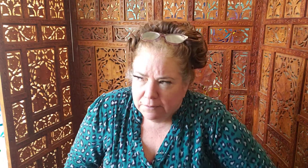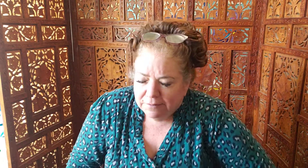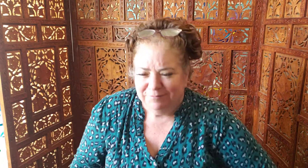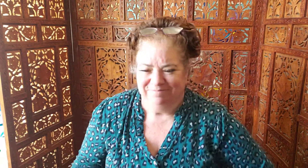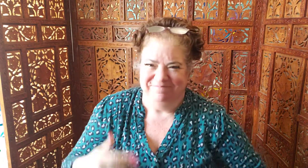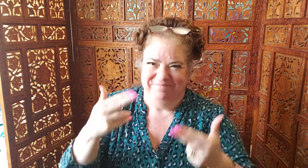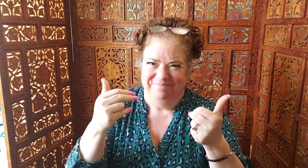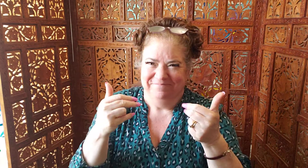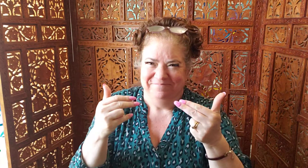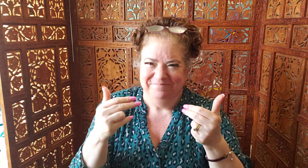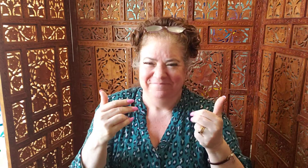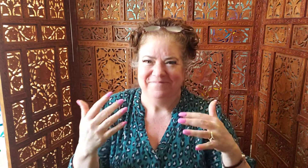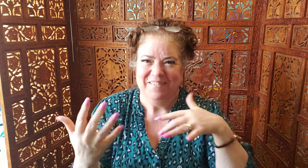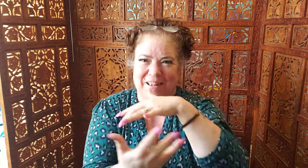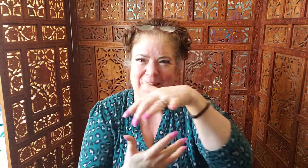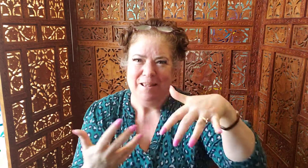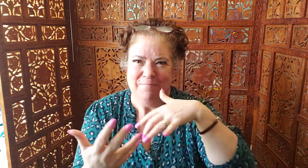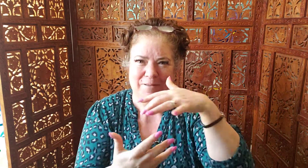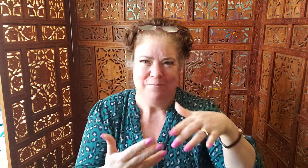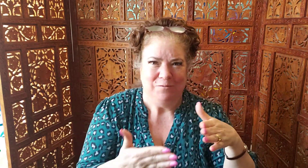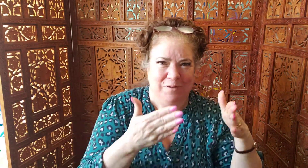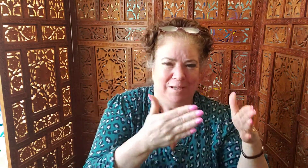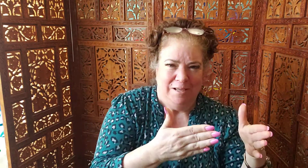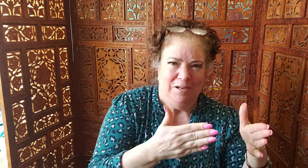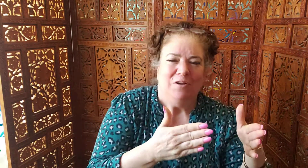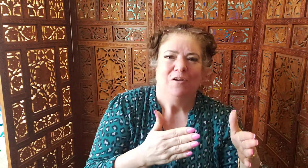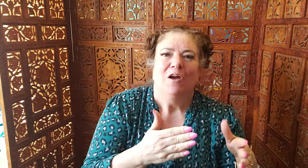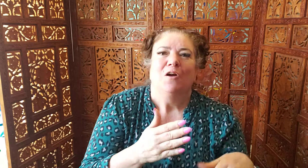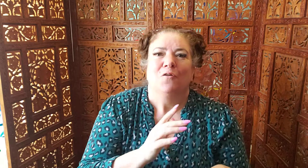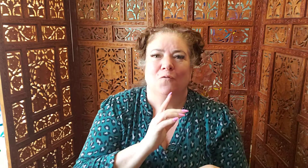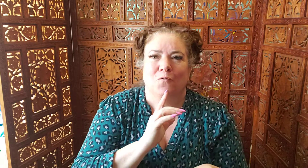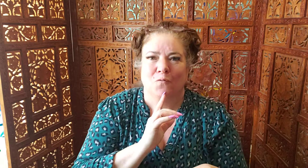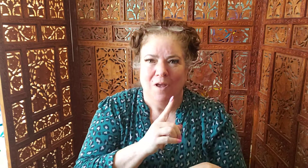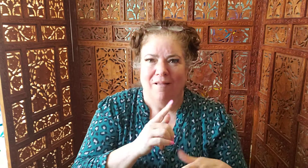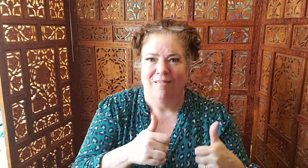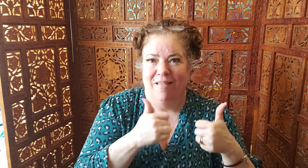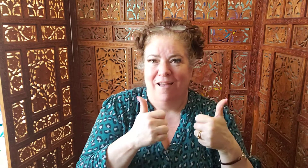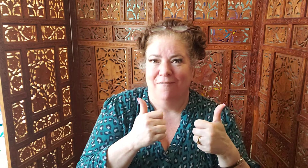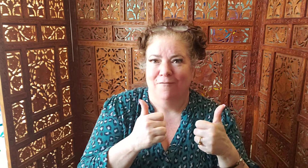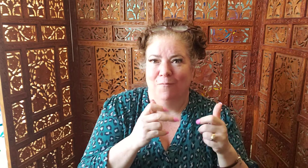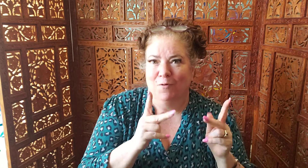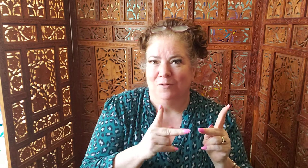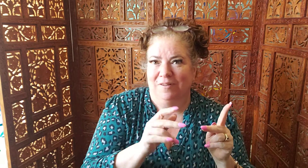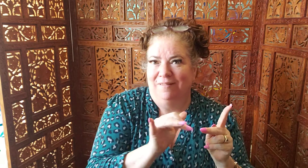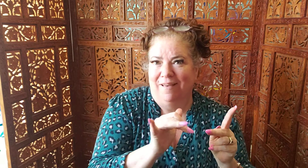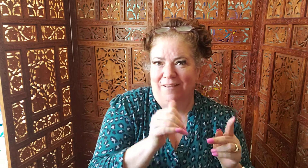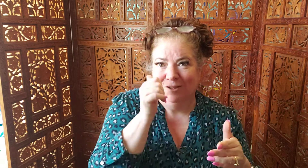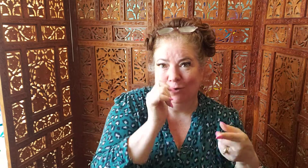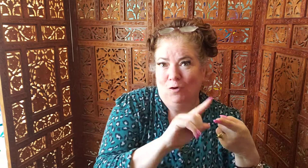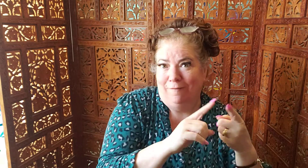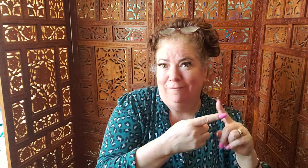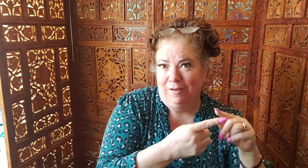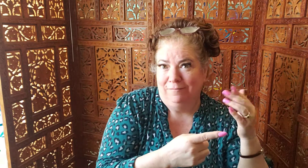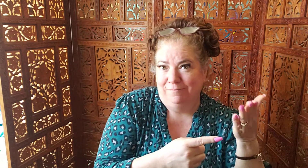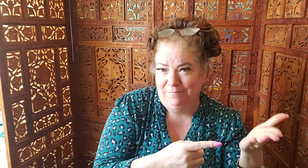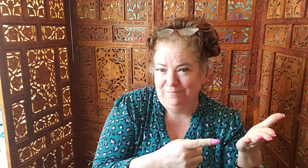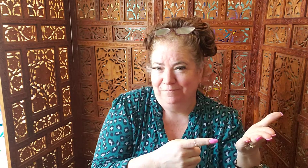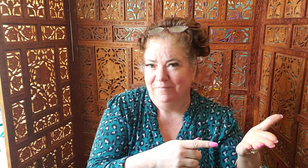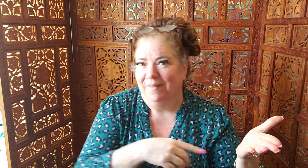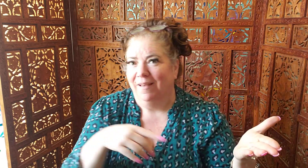The mix between a person who's in real life and a person who is completely focused on the art is the subject of that song, Color and